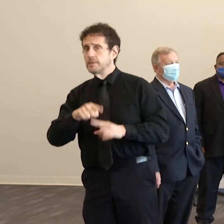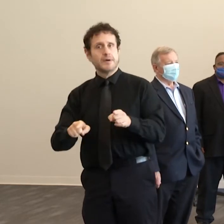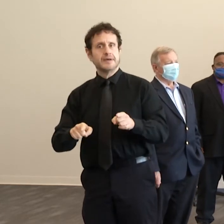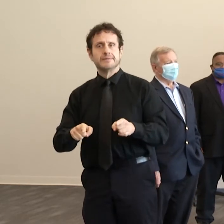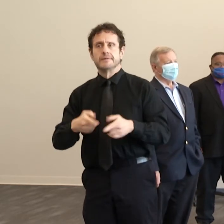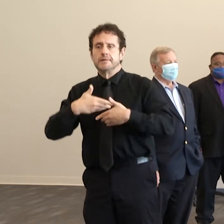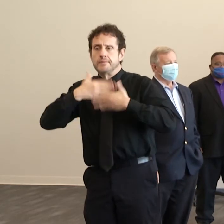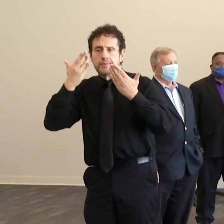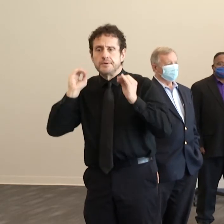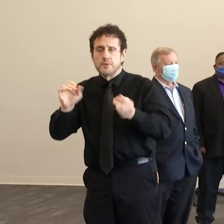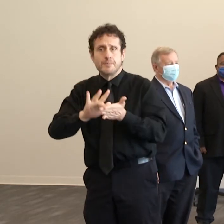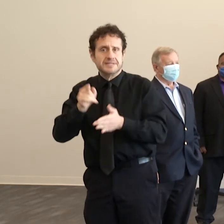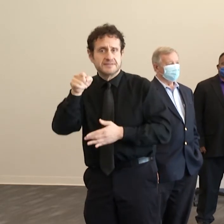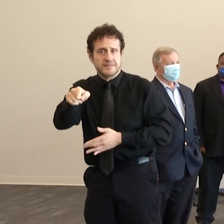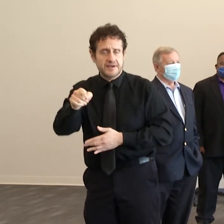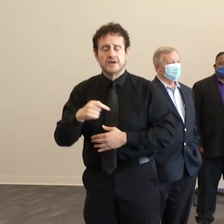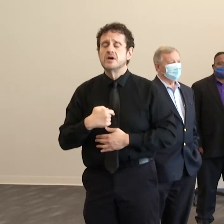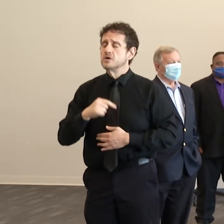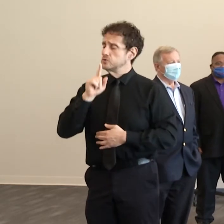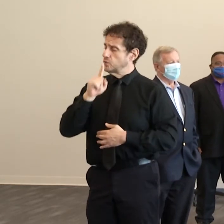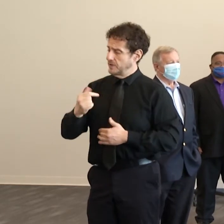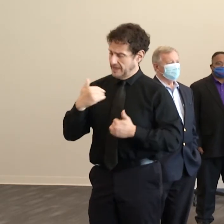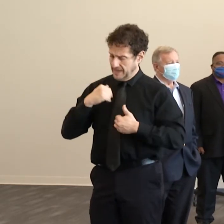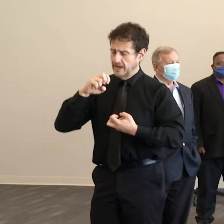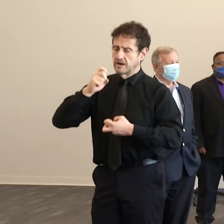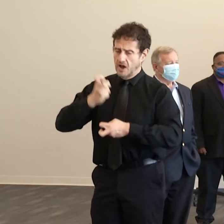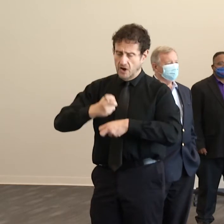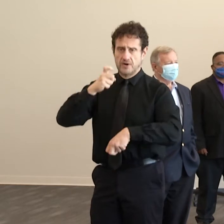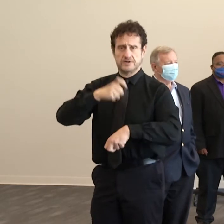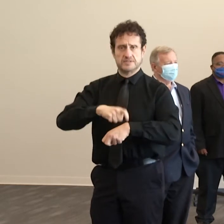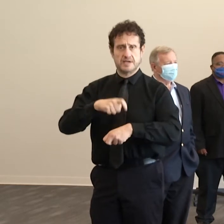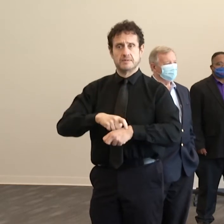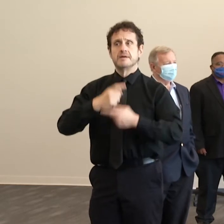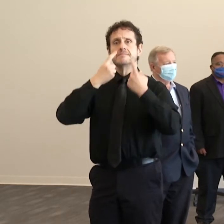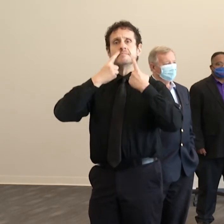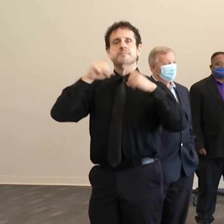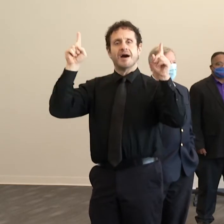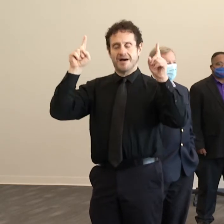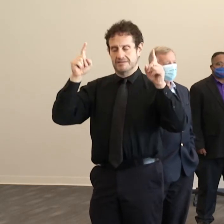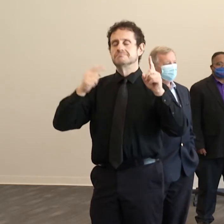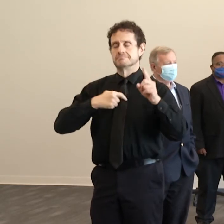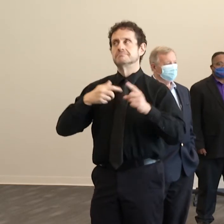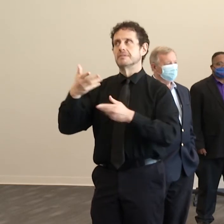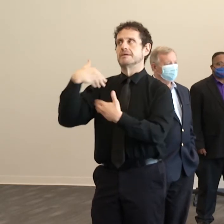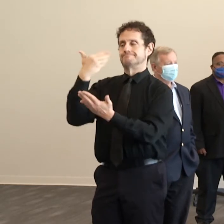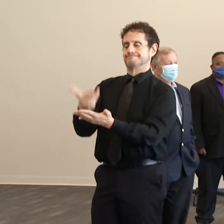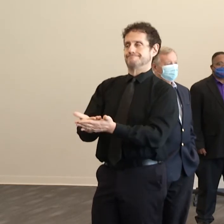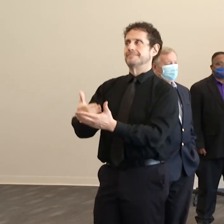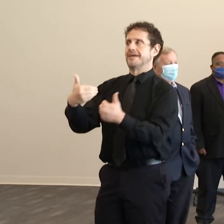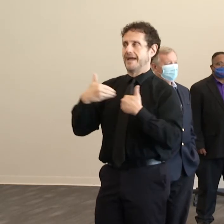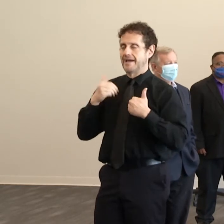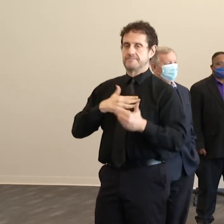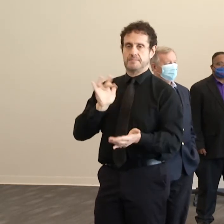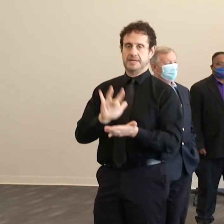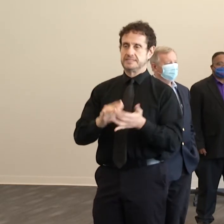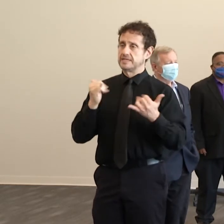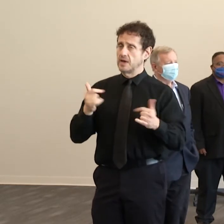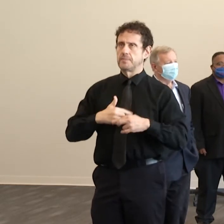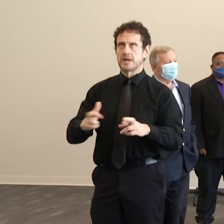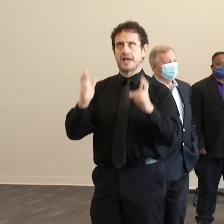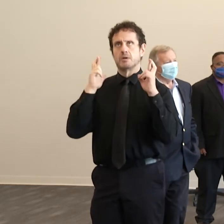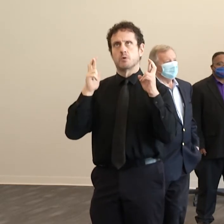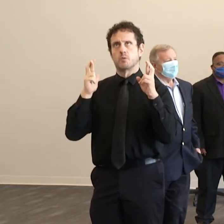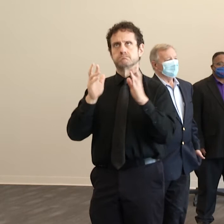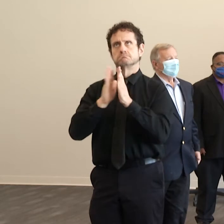there. So I really had a hard time. So finally, I got my medication. But I hope and